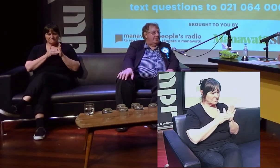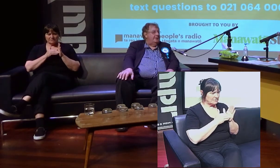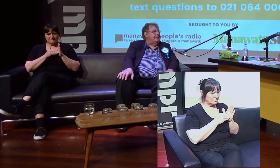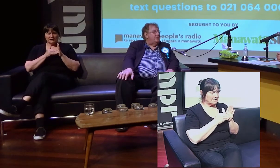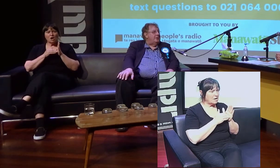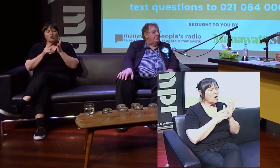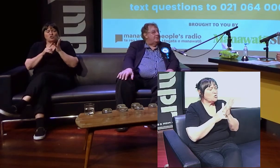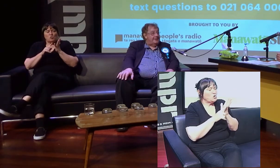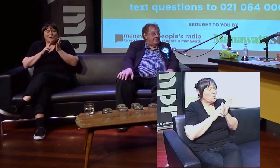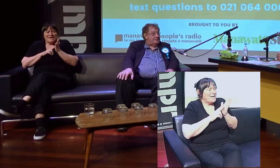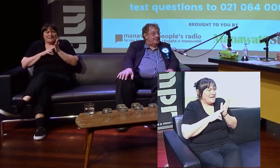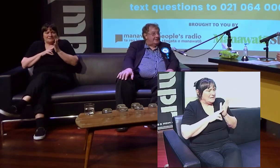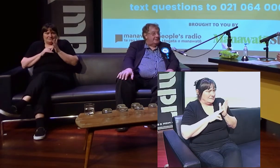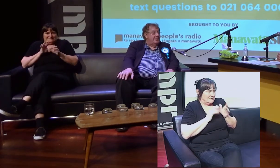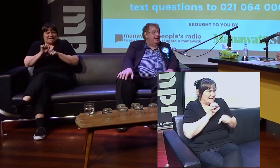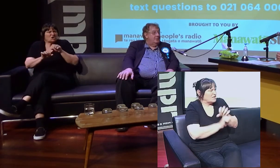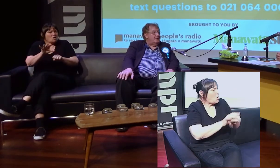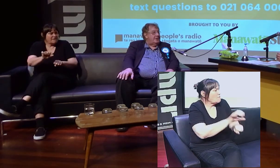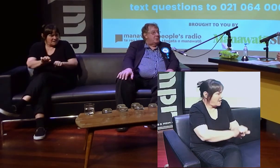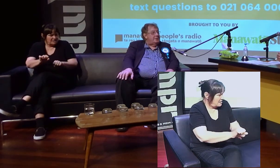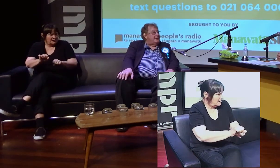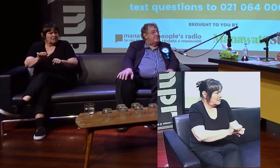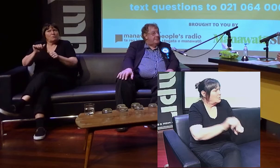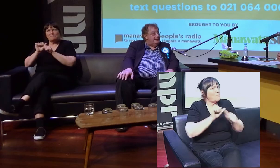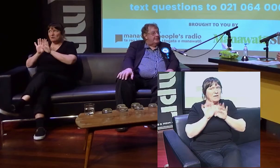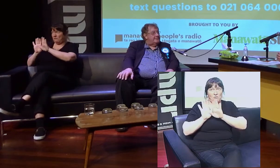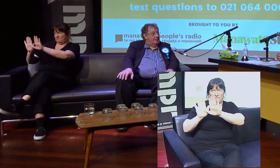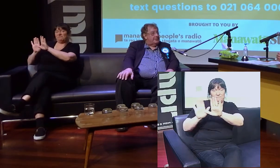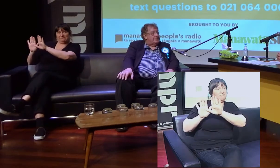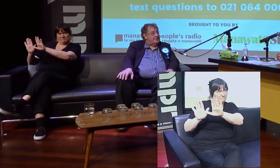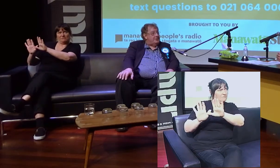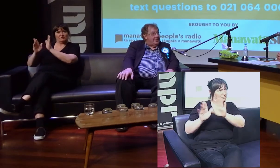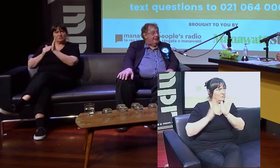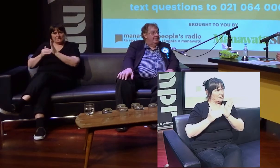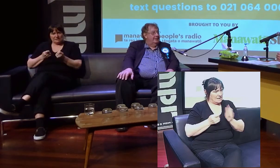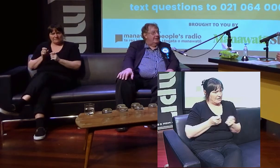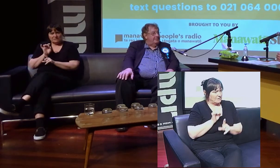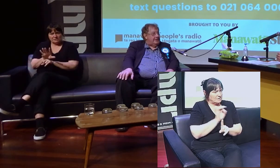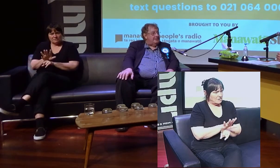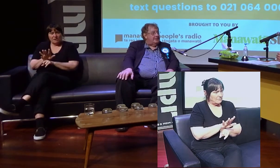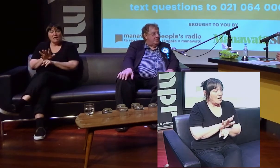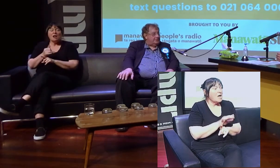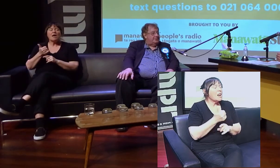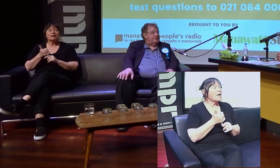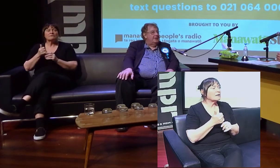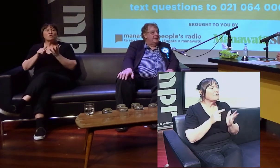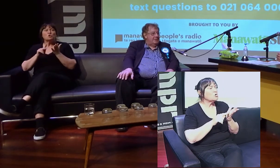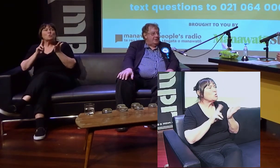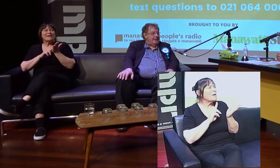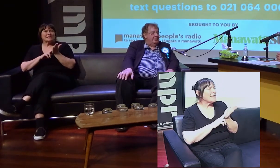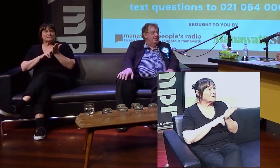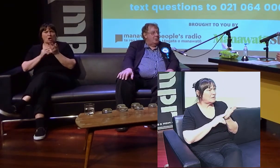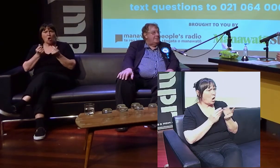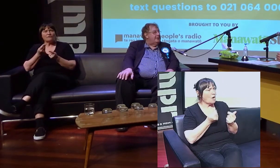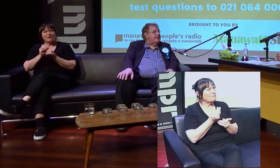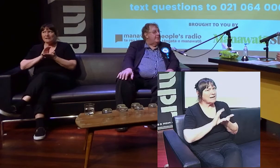UN. We believe that we can do a far better job ourselves. For example, we send billions of dollars to the UN in fees, in costs, every